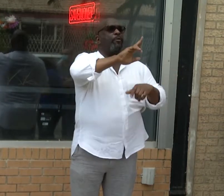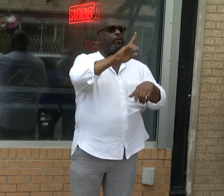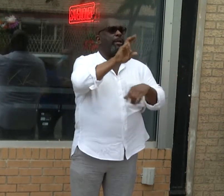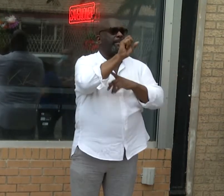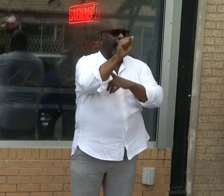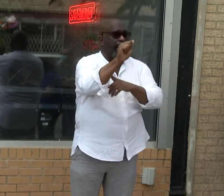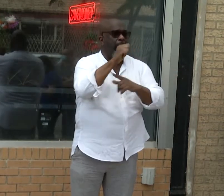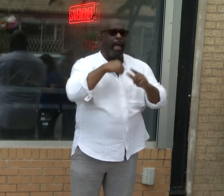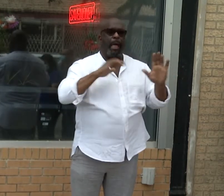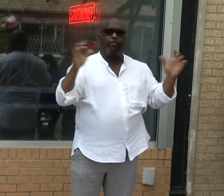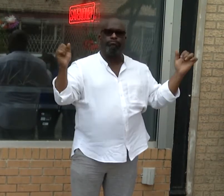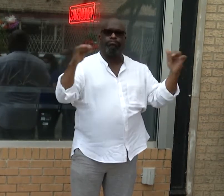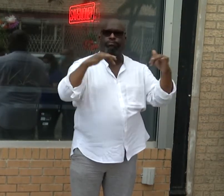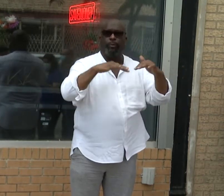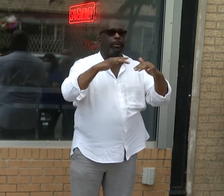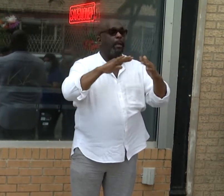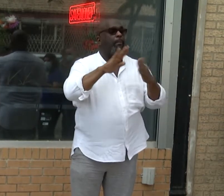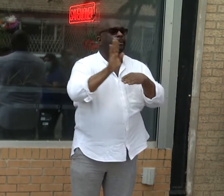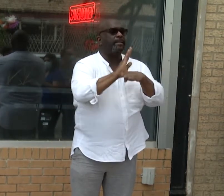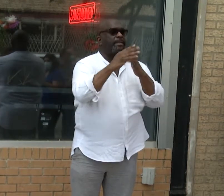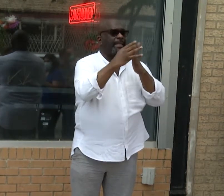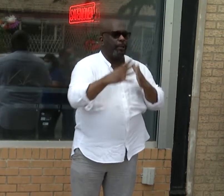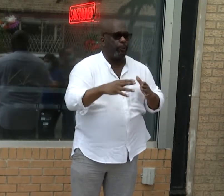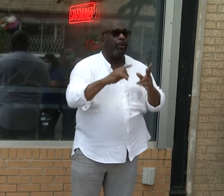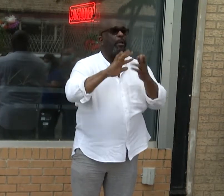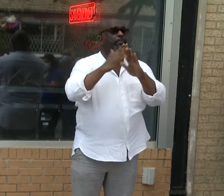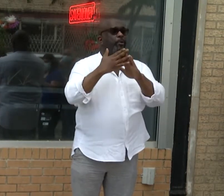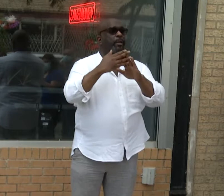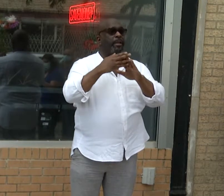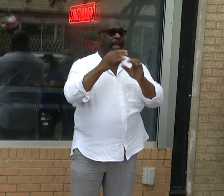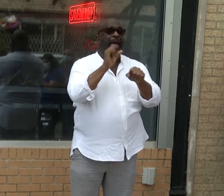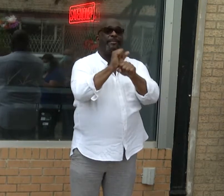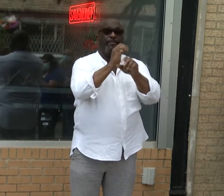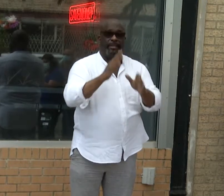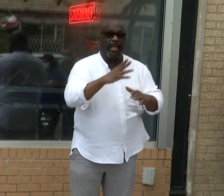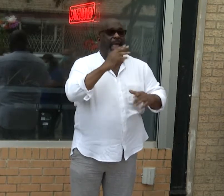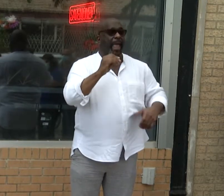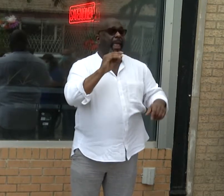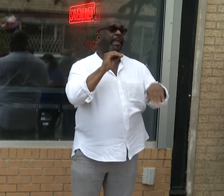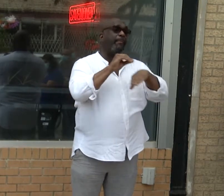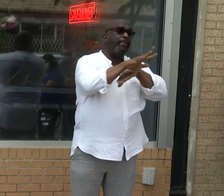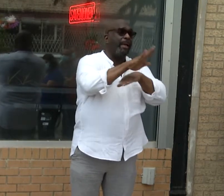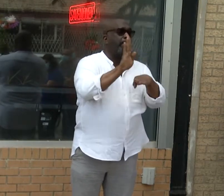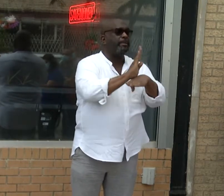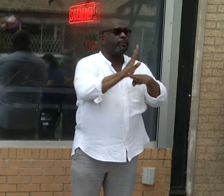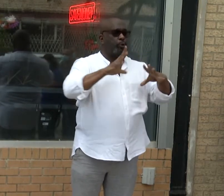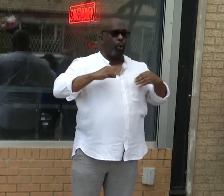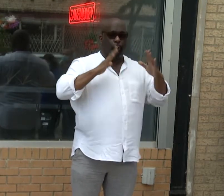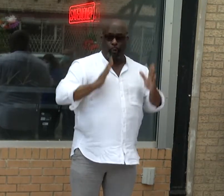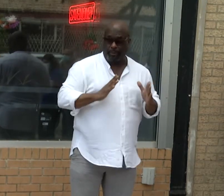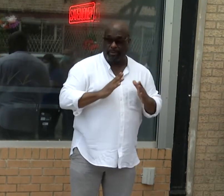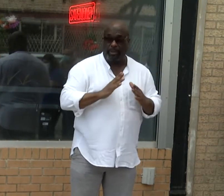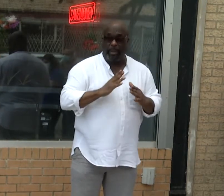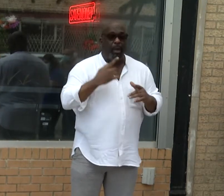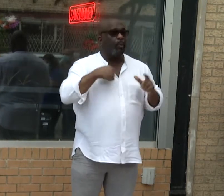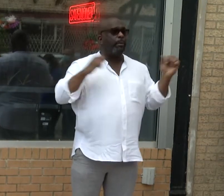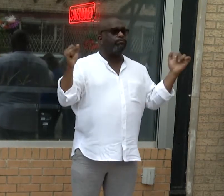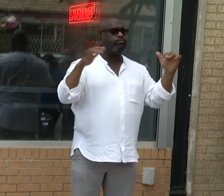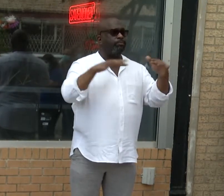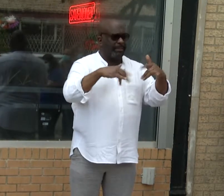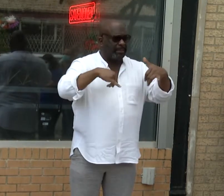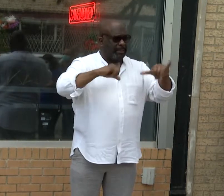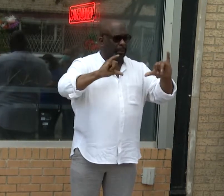business leaders, community activists, and impacted business owners. We're gathered today while still